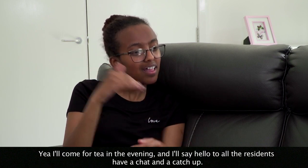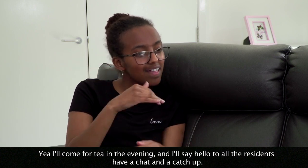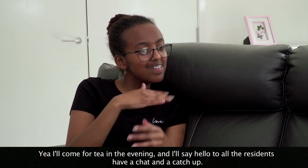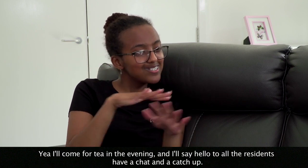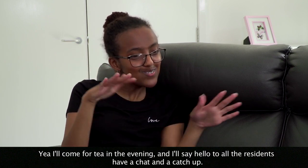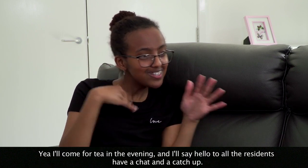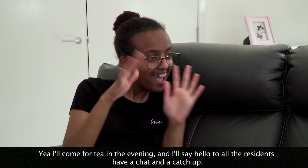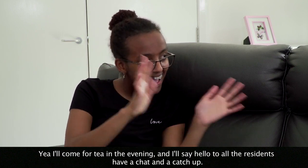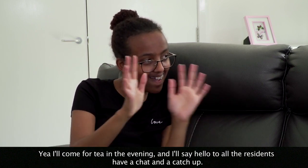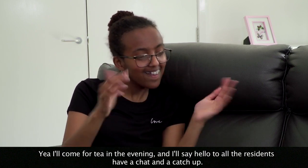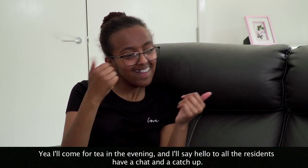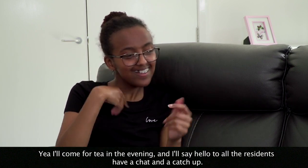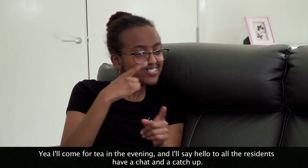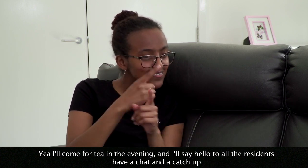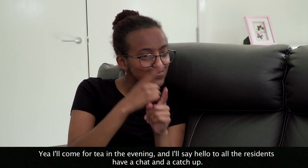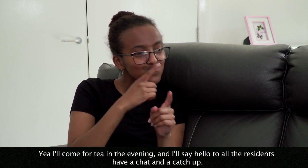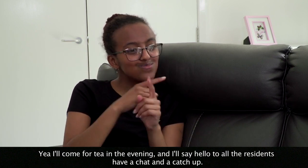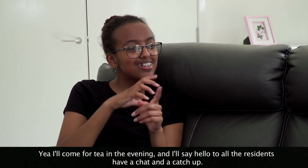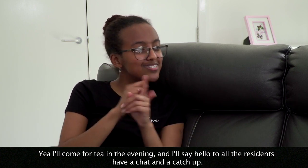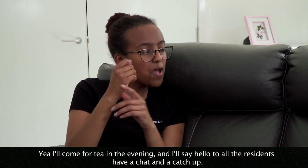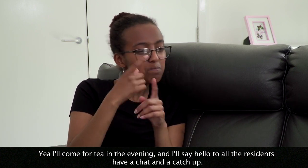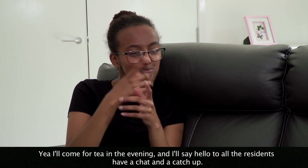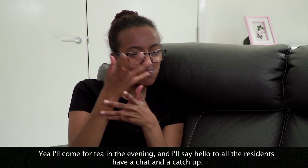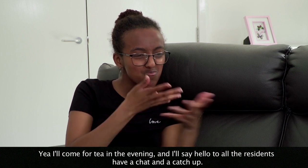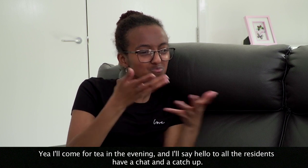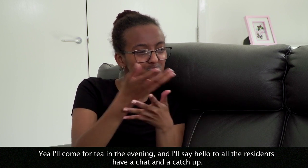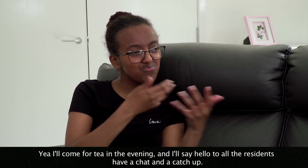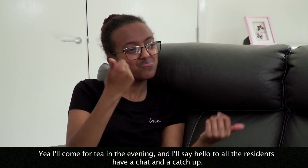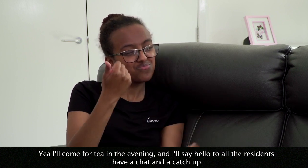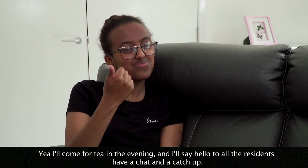evening. And I'll say hello to all the residents, have a chat and a catch up.